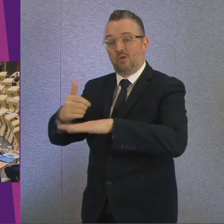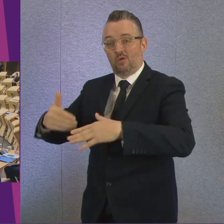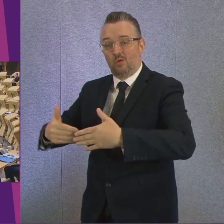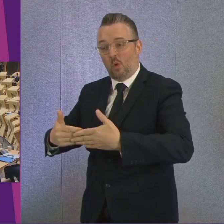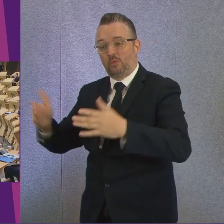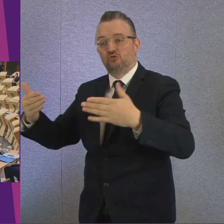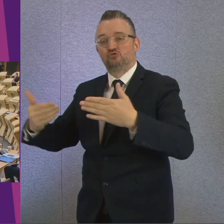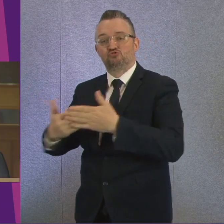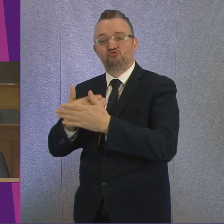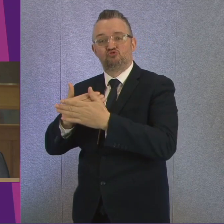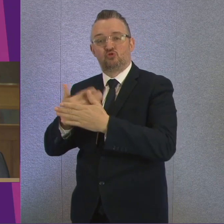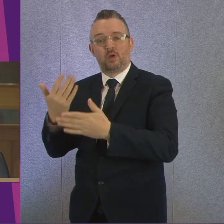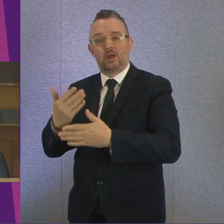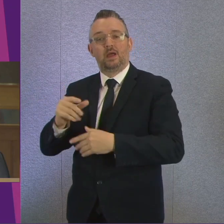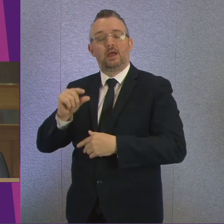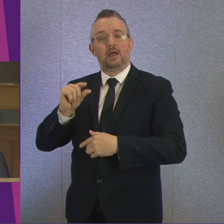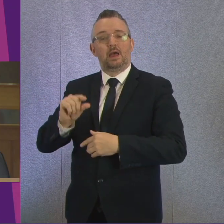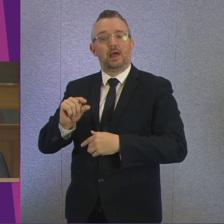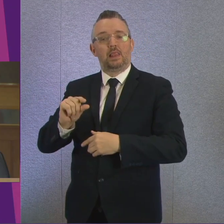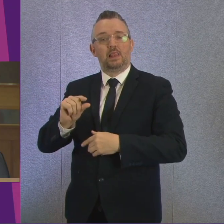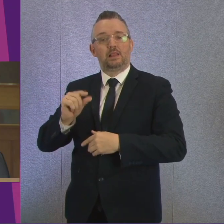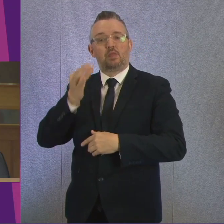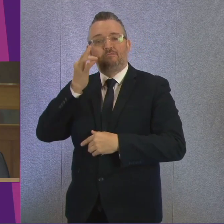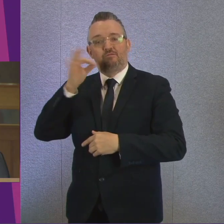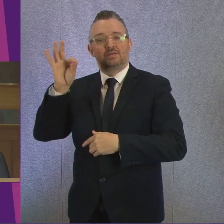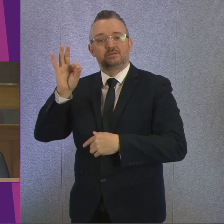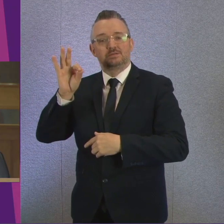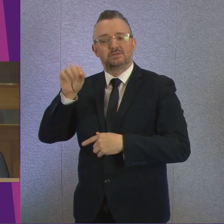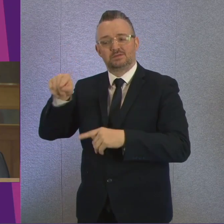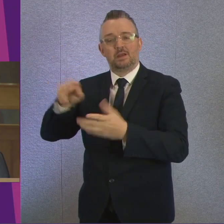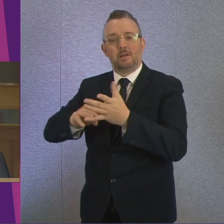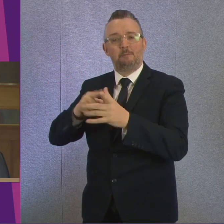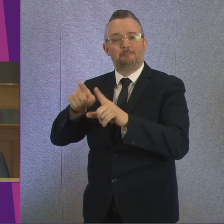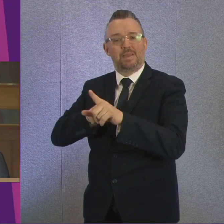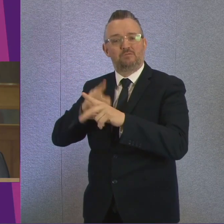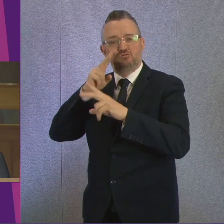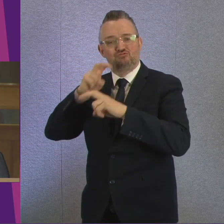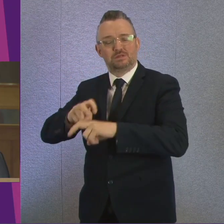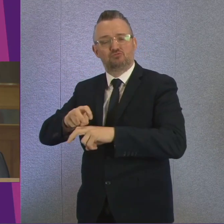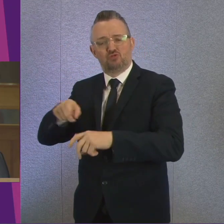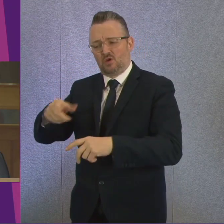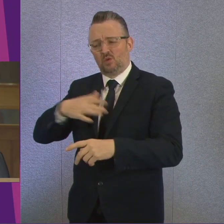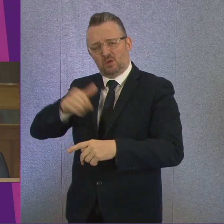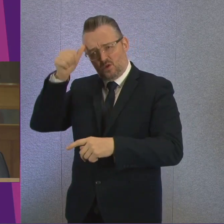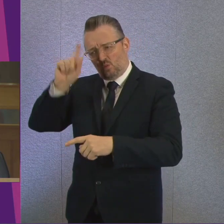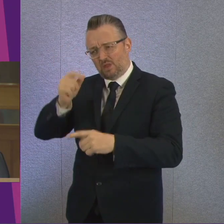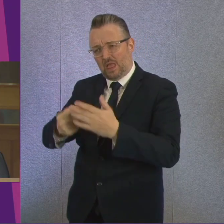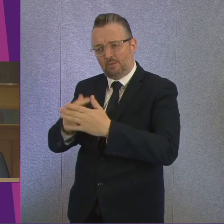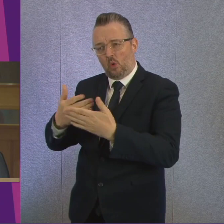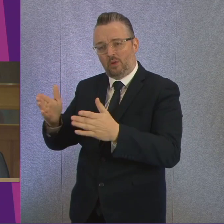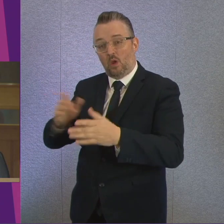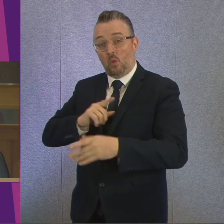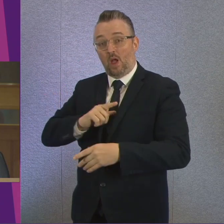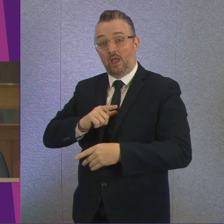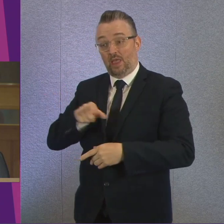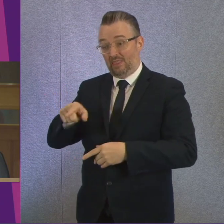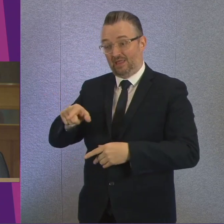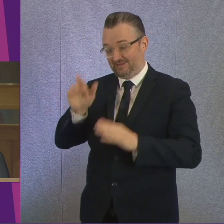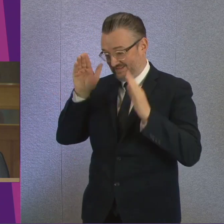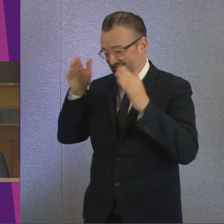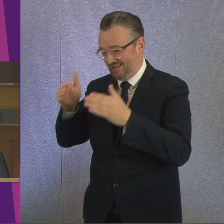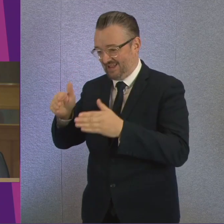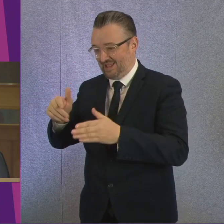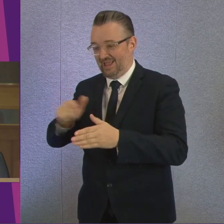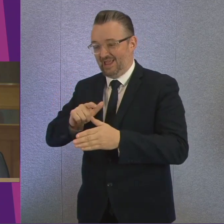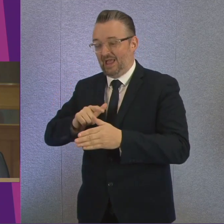Neurosciences facility at Little France in Edinburgh in May, in the light of senior medical staff concerns that this could be a dangerous distraction at a